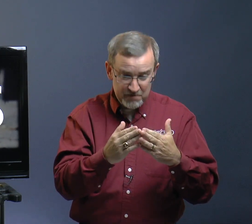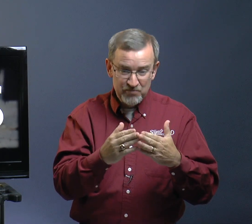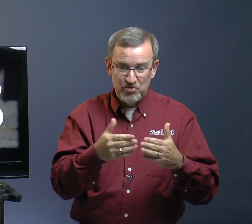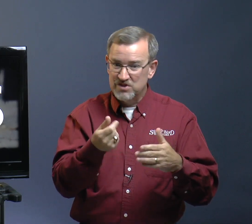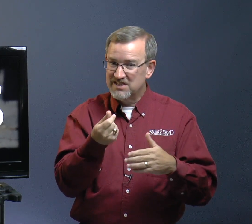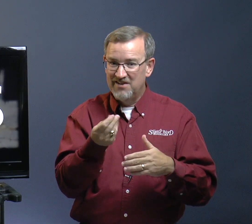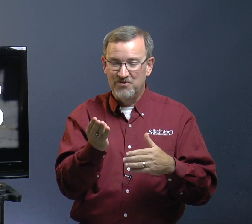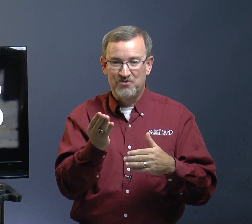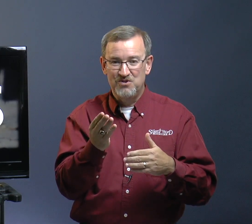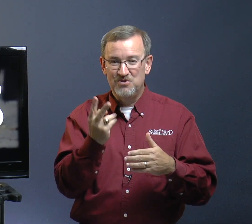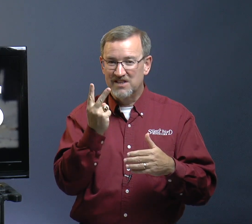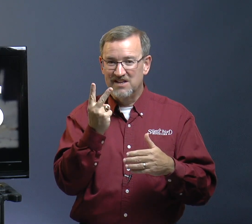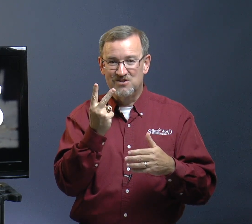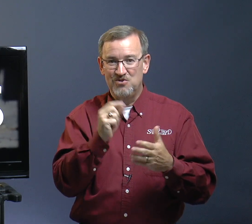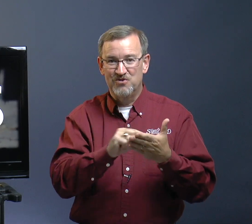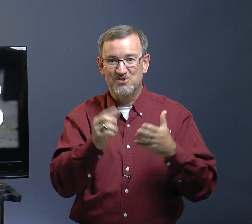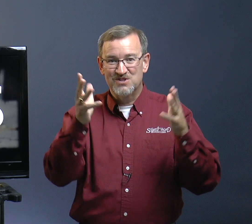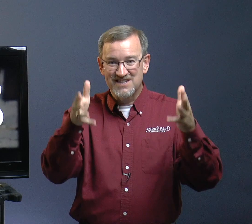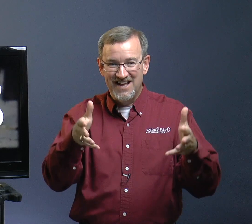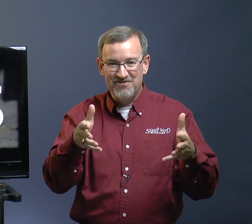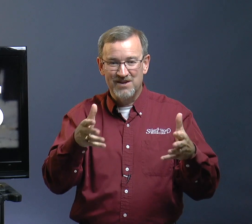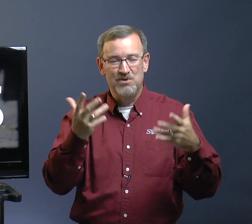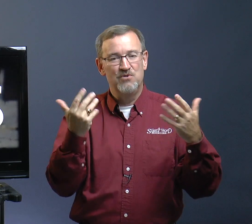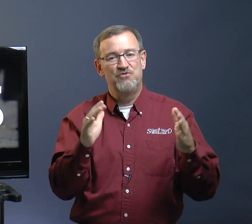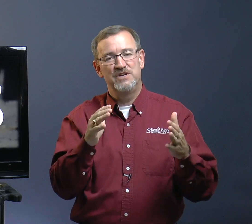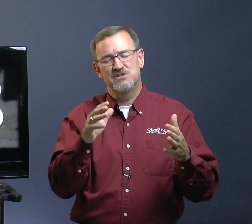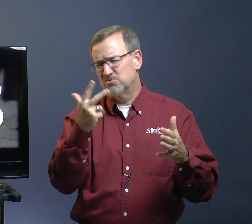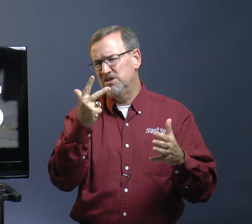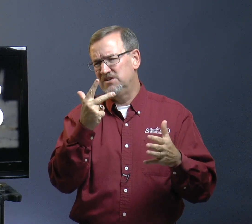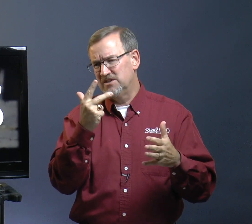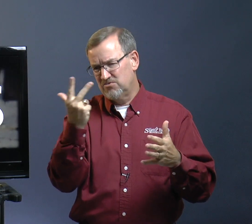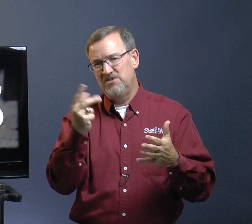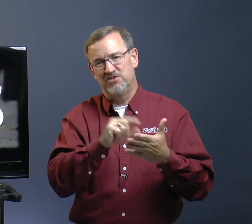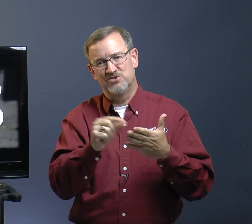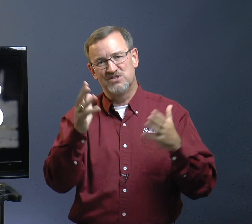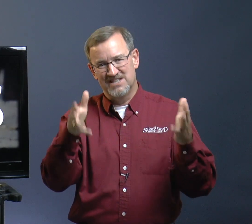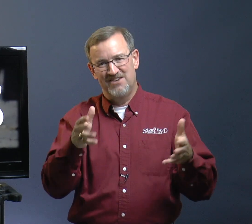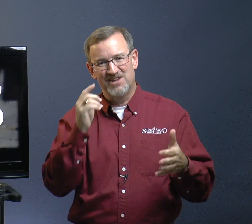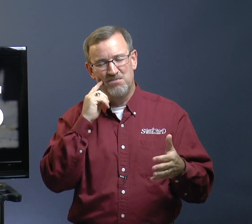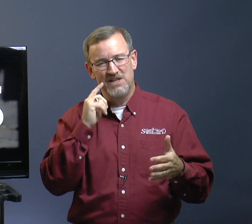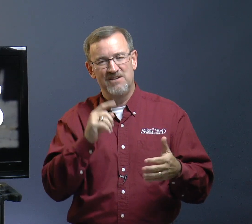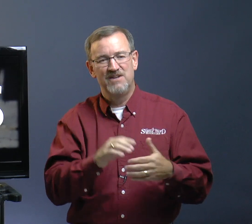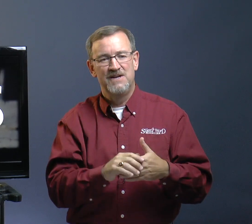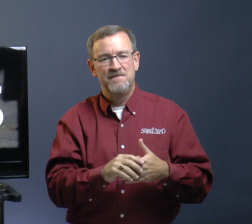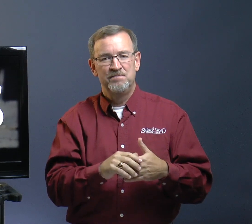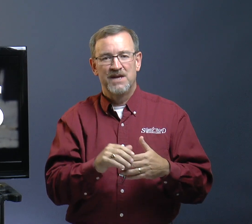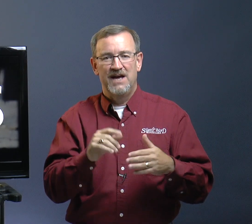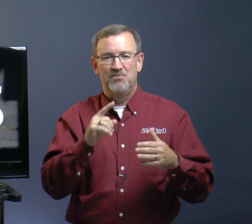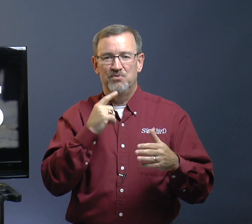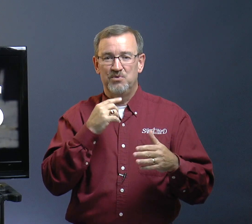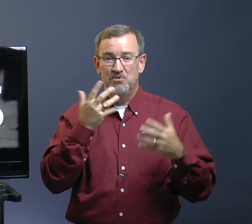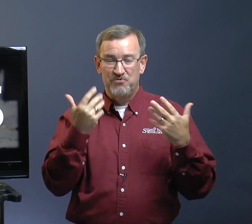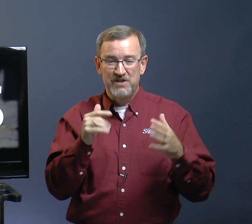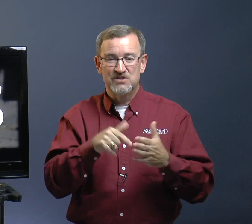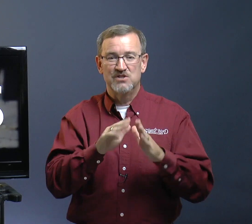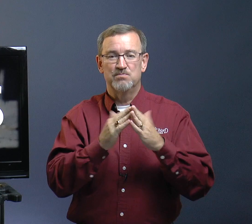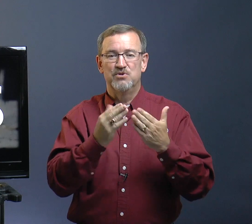We just have a few, I think two verses left, and we will finish three verses left, I believe. And we will finish this book